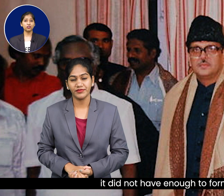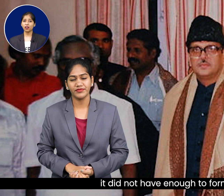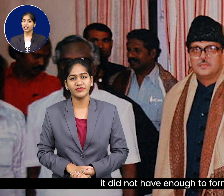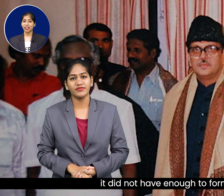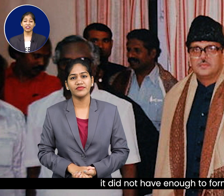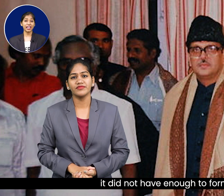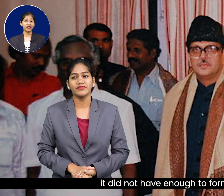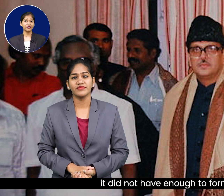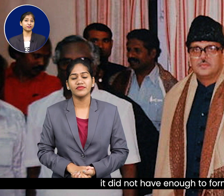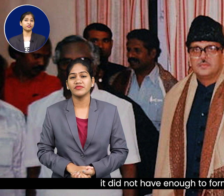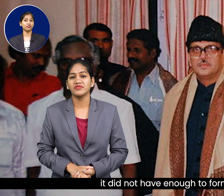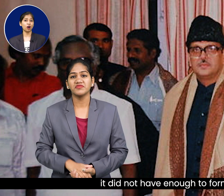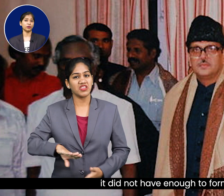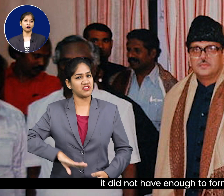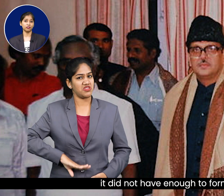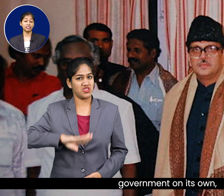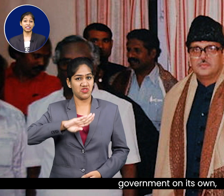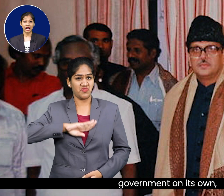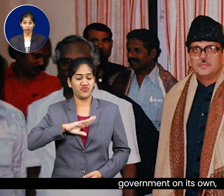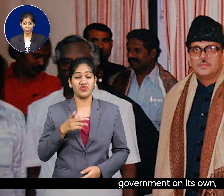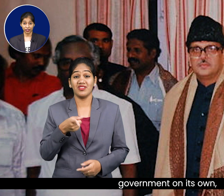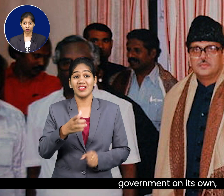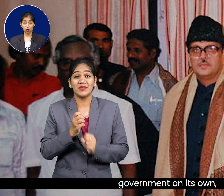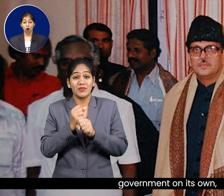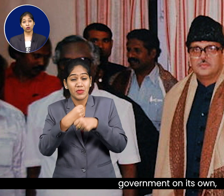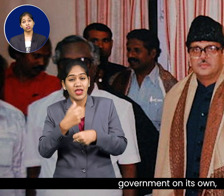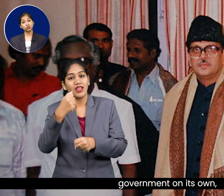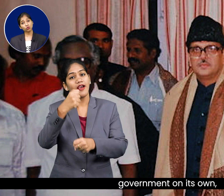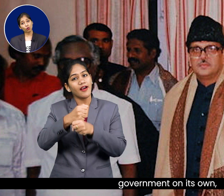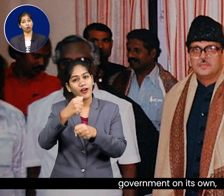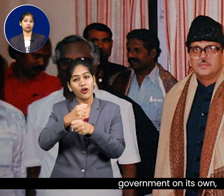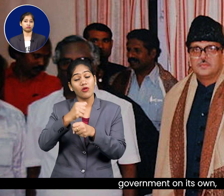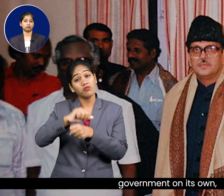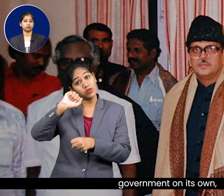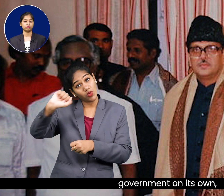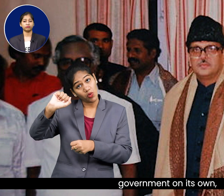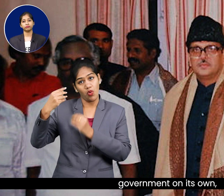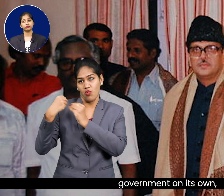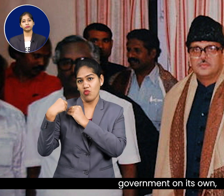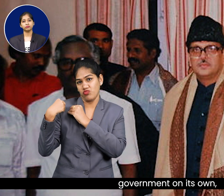it did not have enough to form a government on its own,